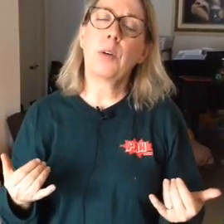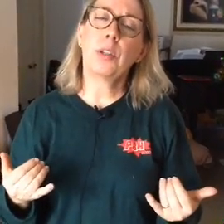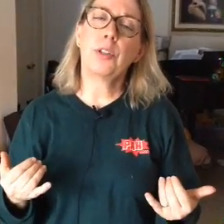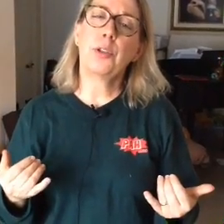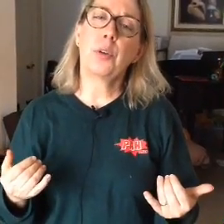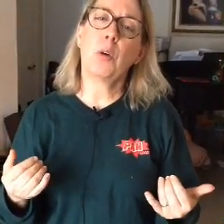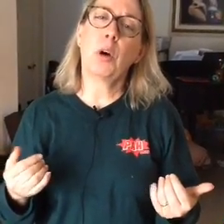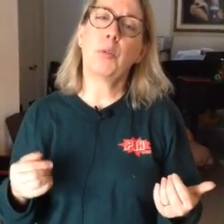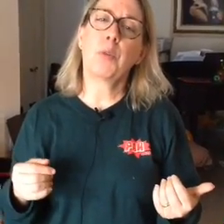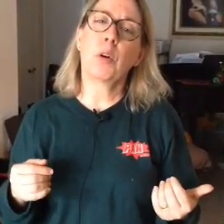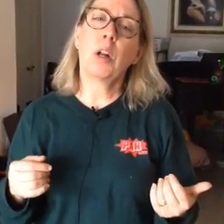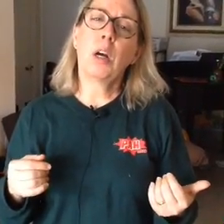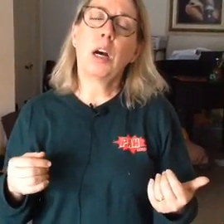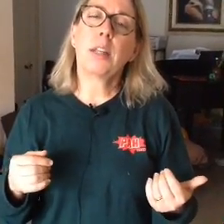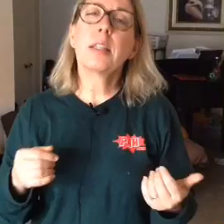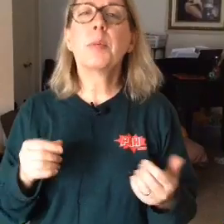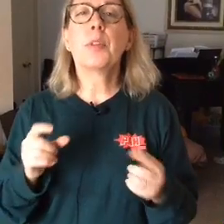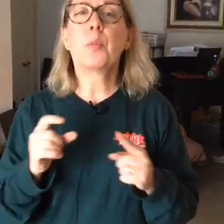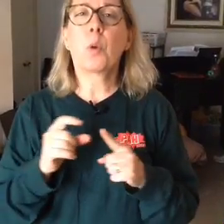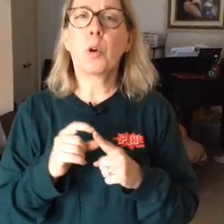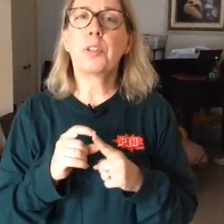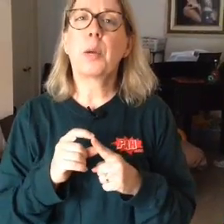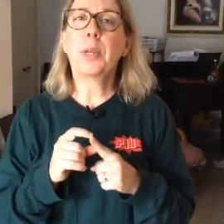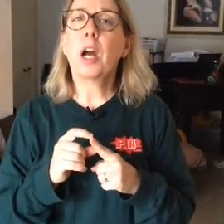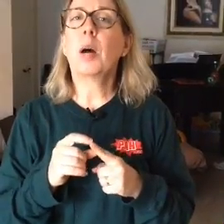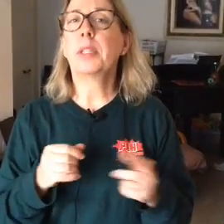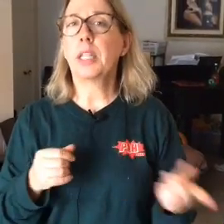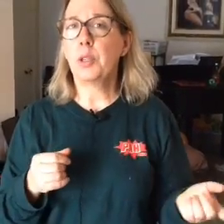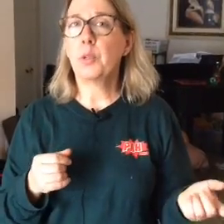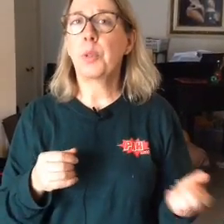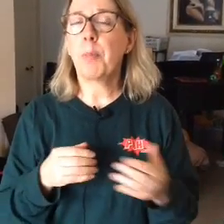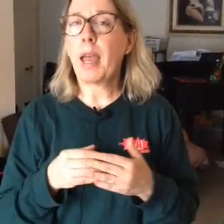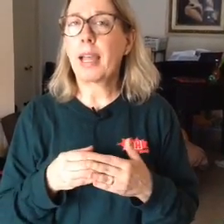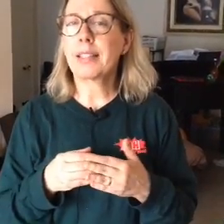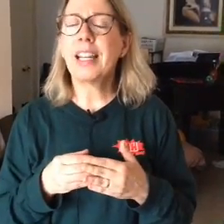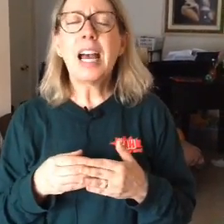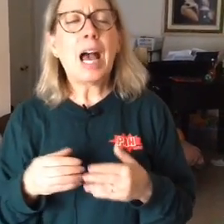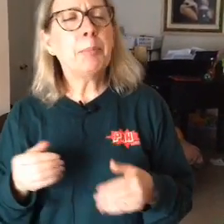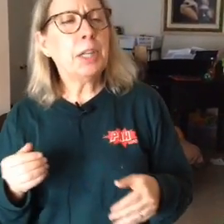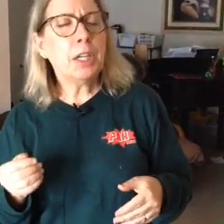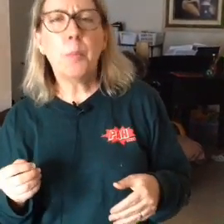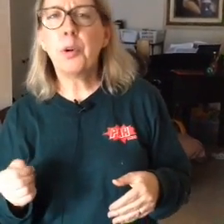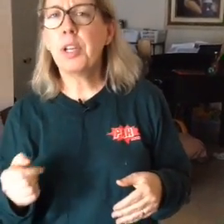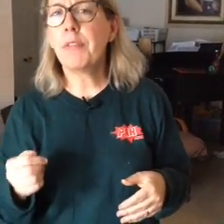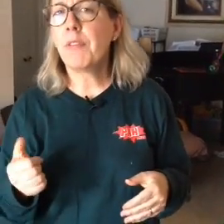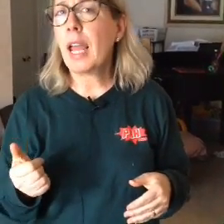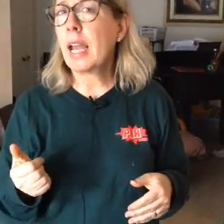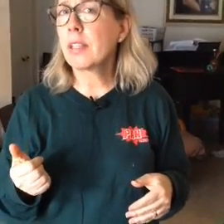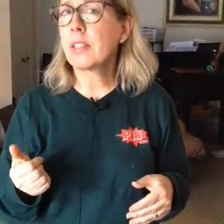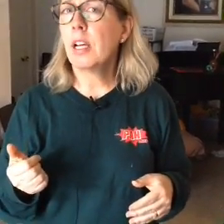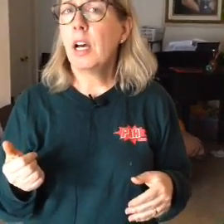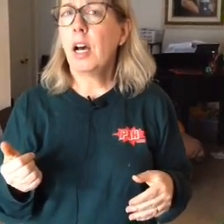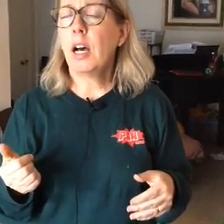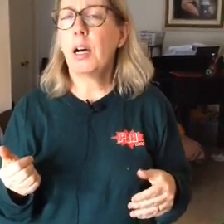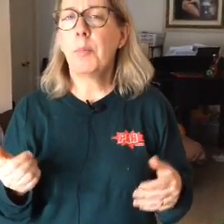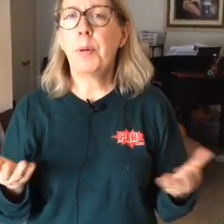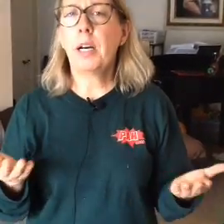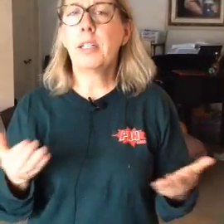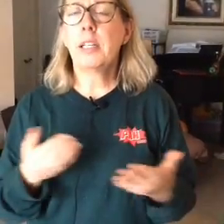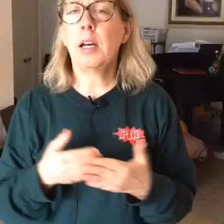is to go over some of the words that we commonly use with Max. And I'm going to go pretty fast, but